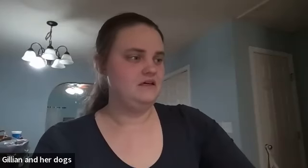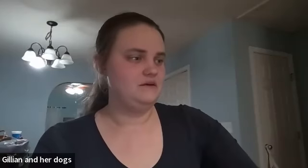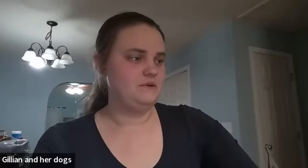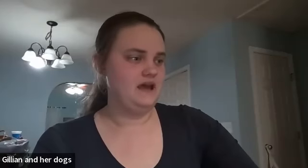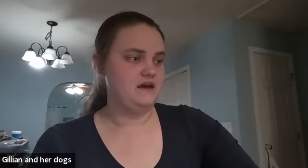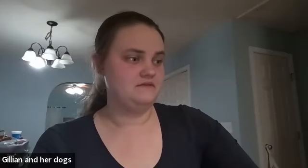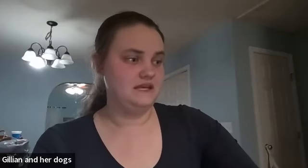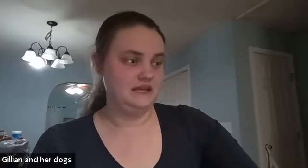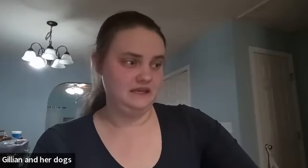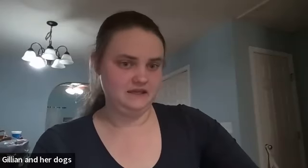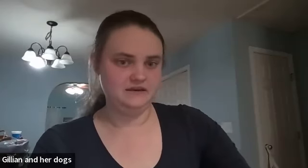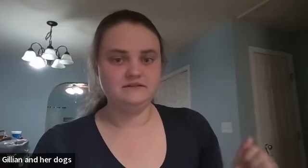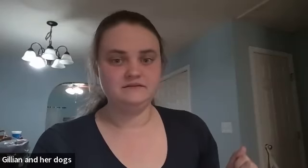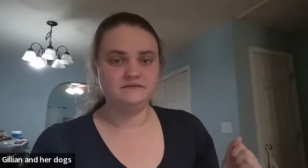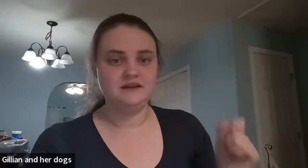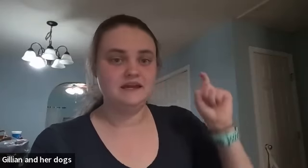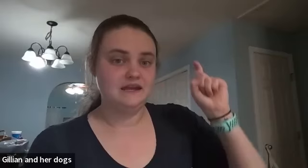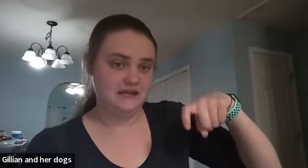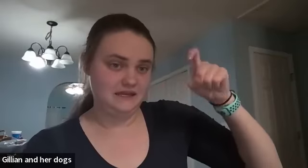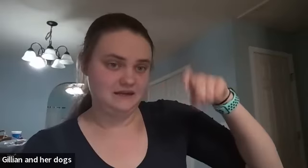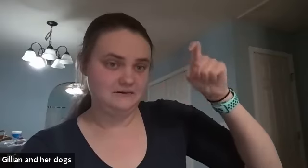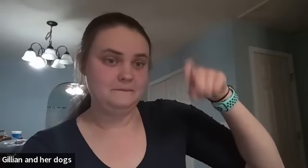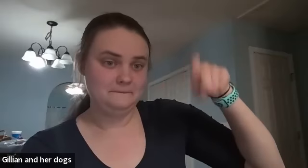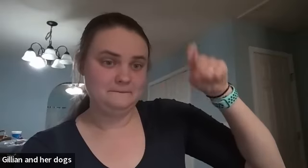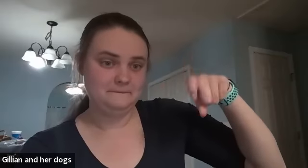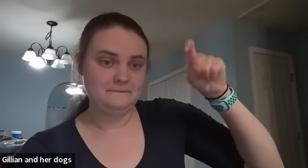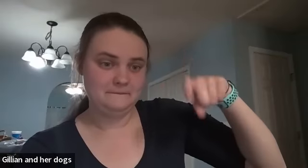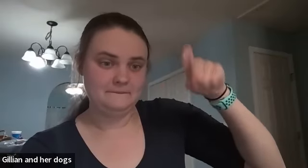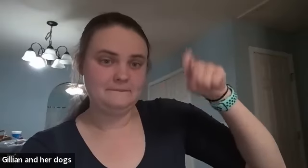Then we have need. Need.